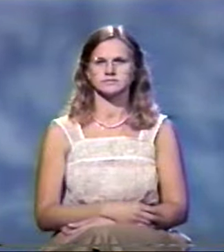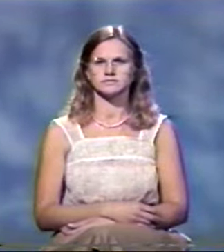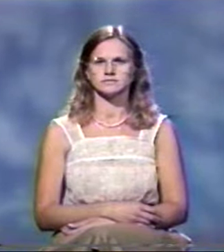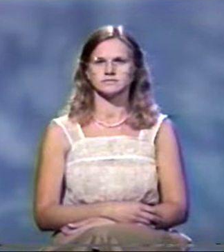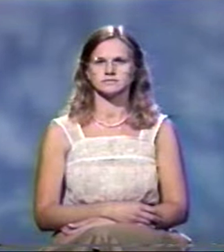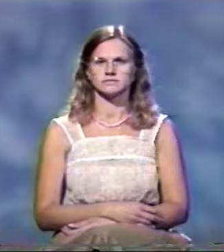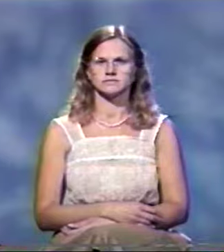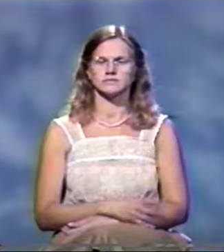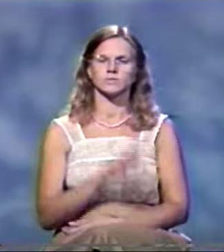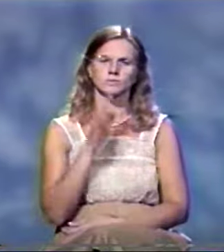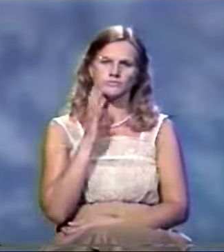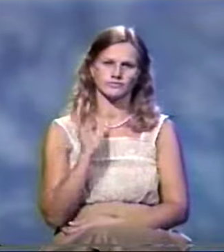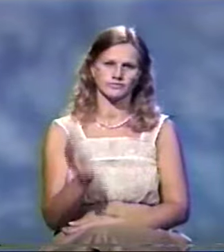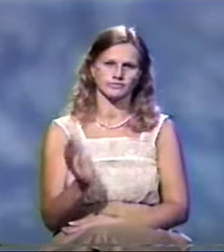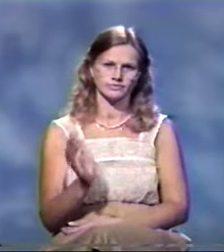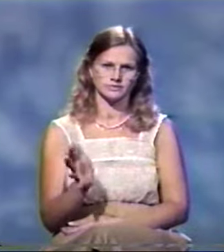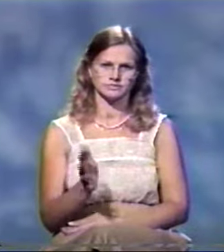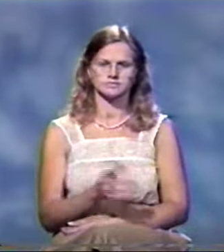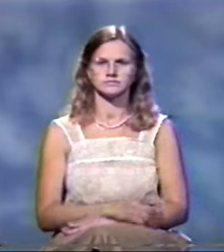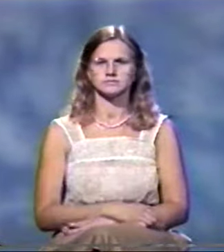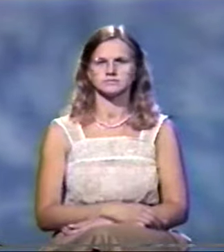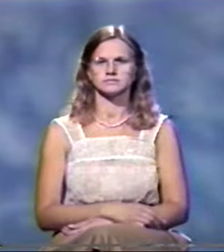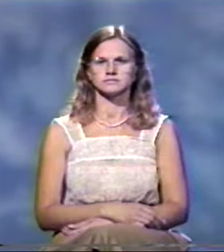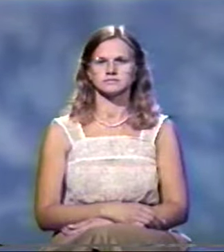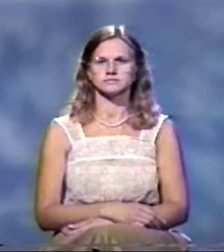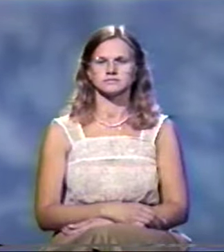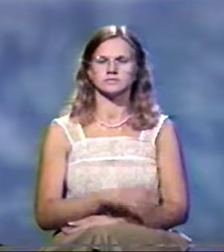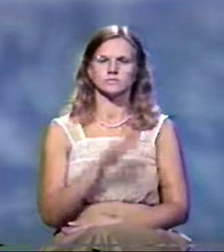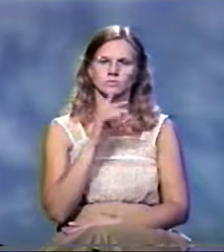50 years old, 20 years old,